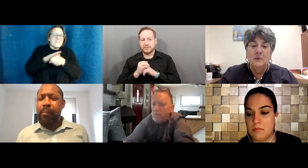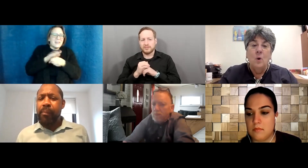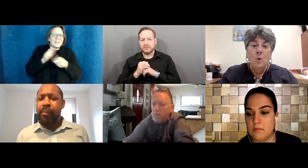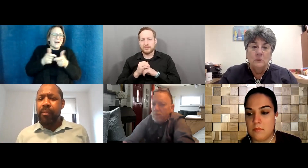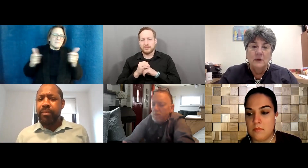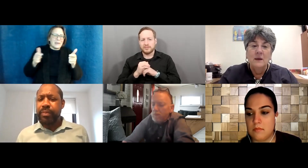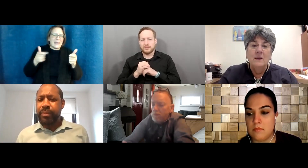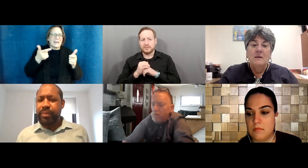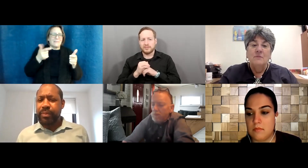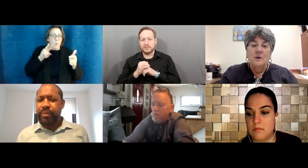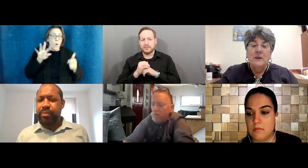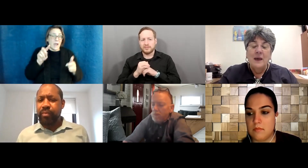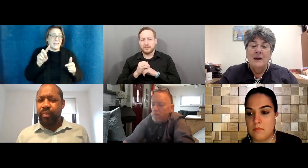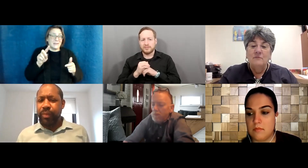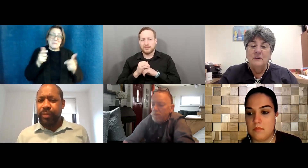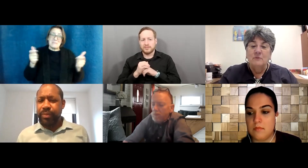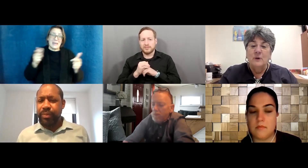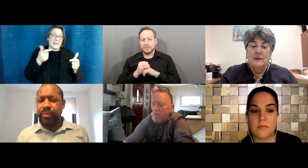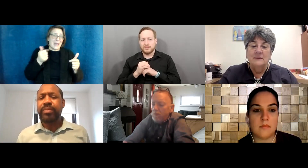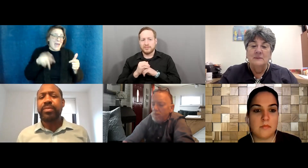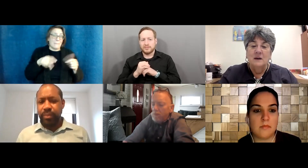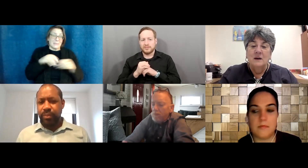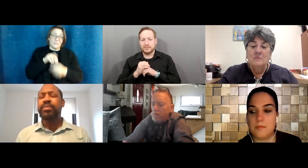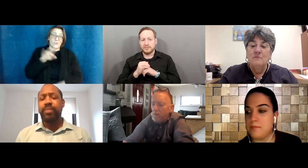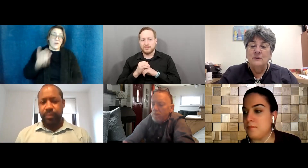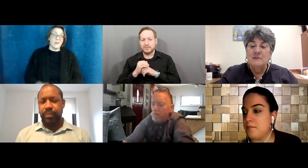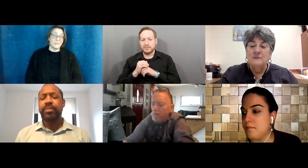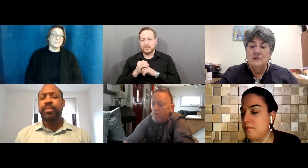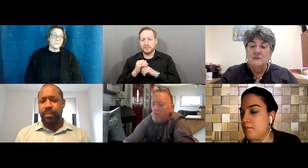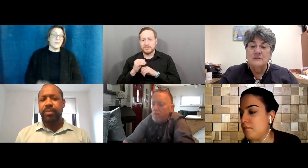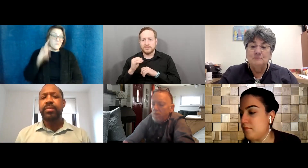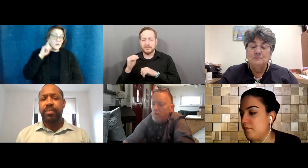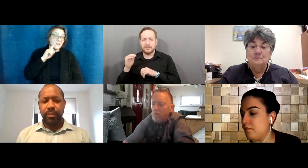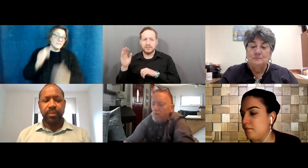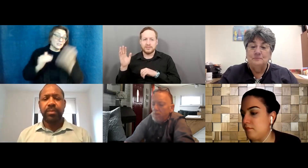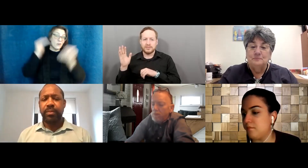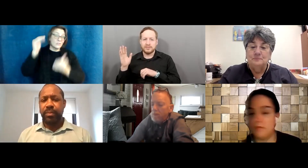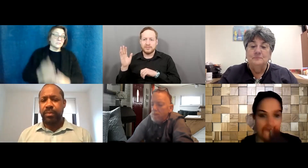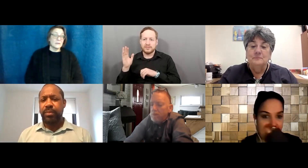a big hole that we have in Rhode Island for deaf adults.